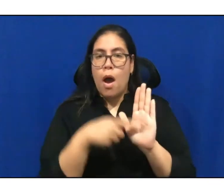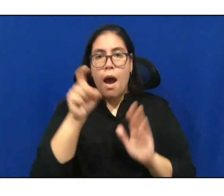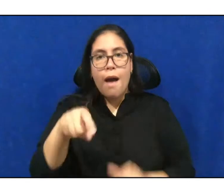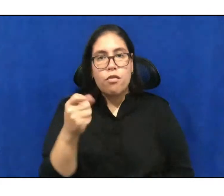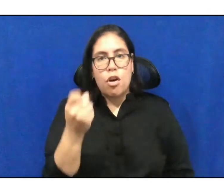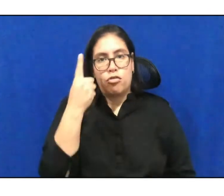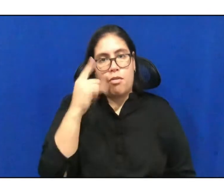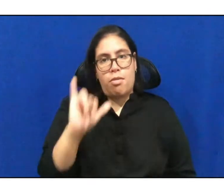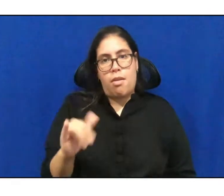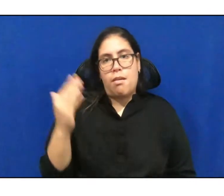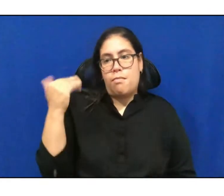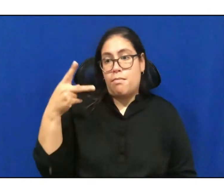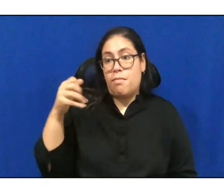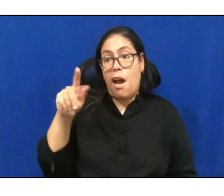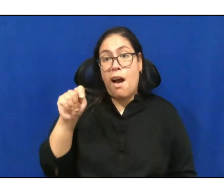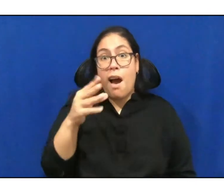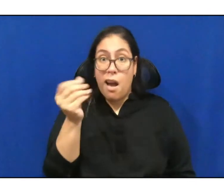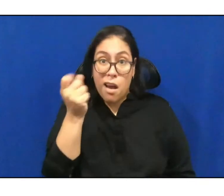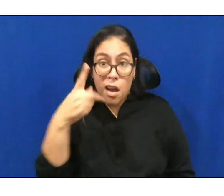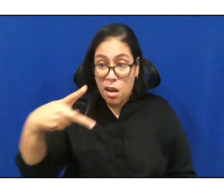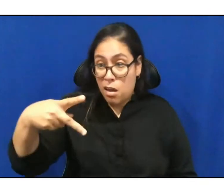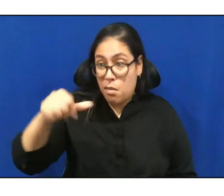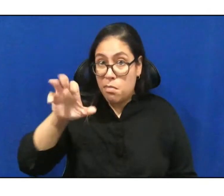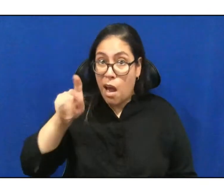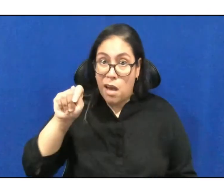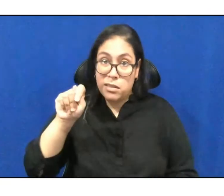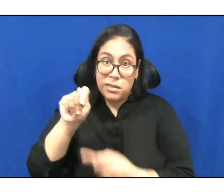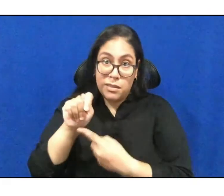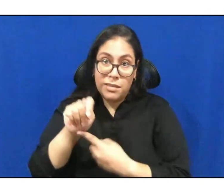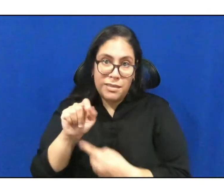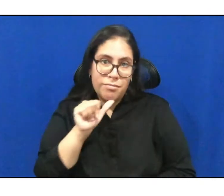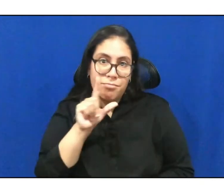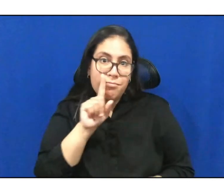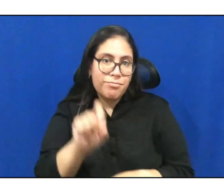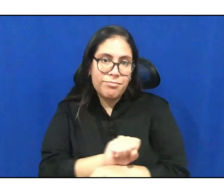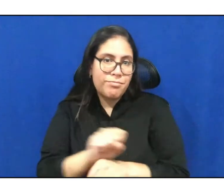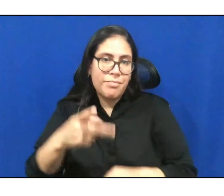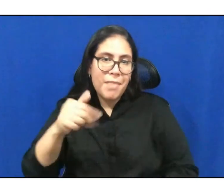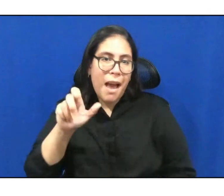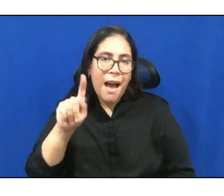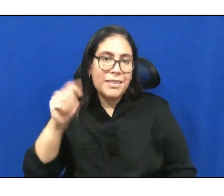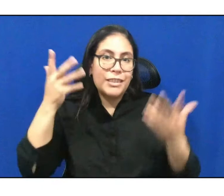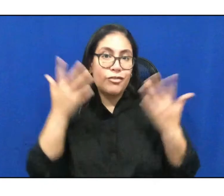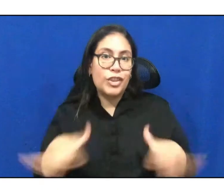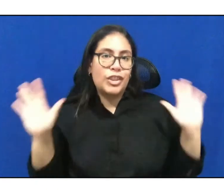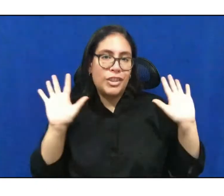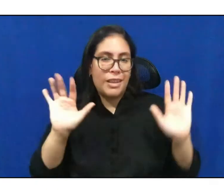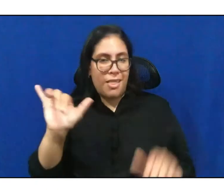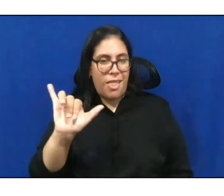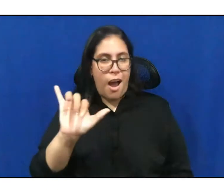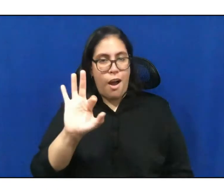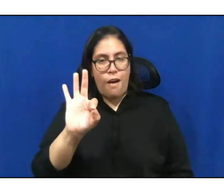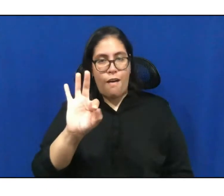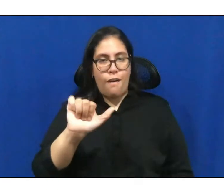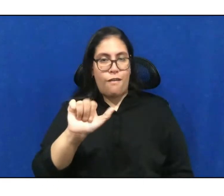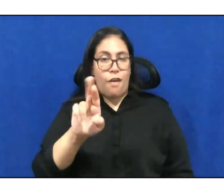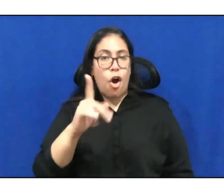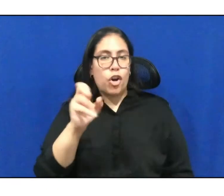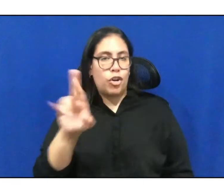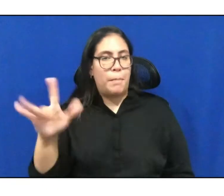it's not even past, as Faulkner might say. So I think that that quality is really important